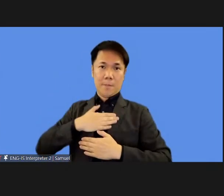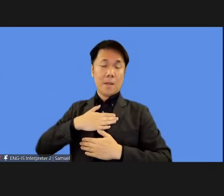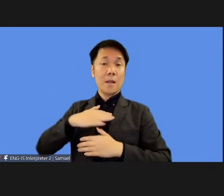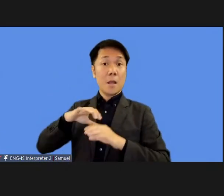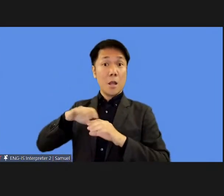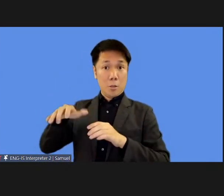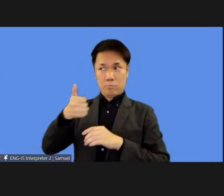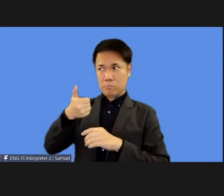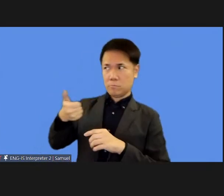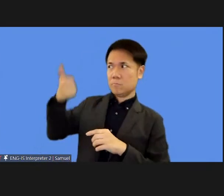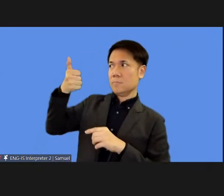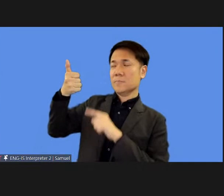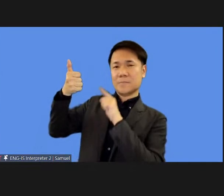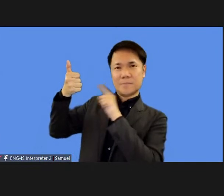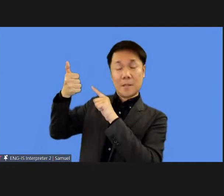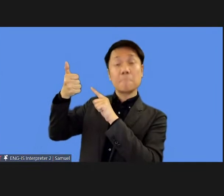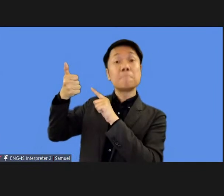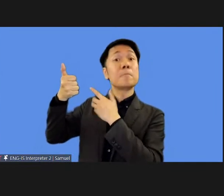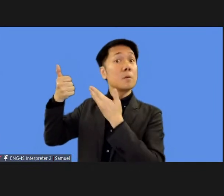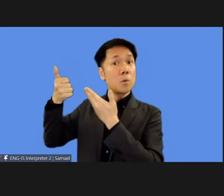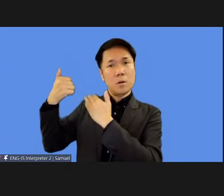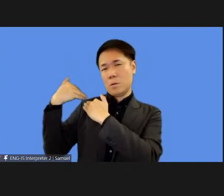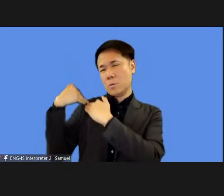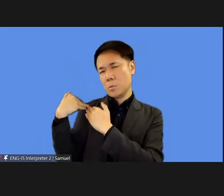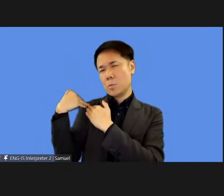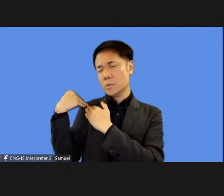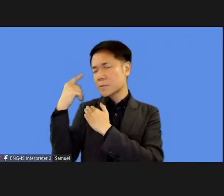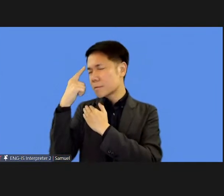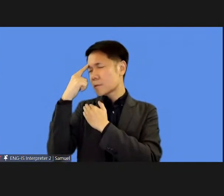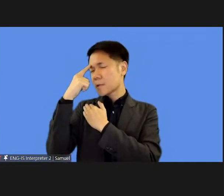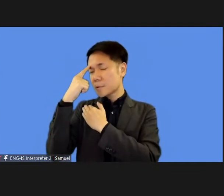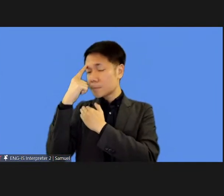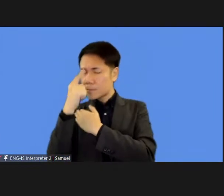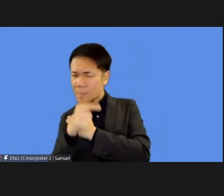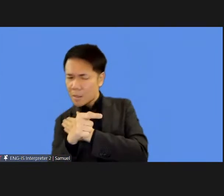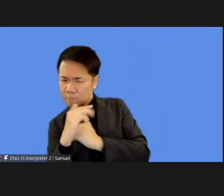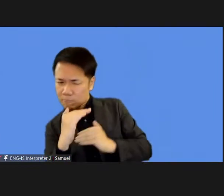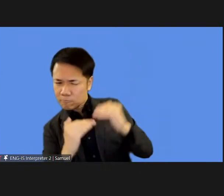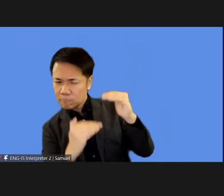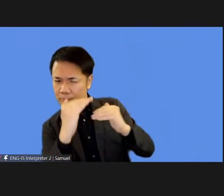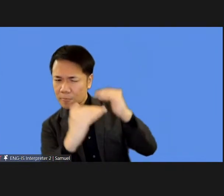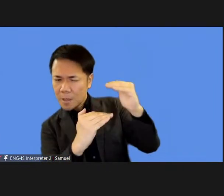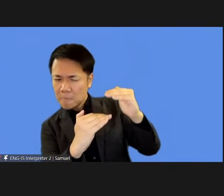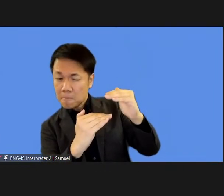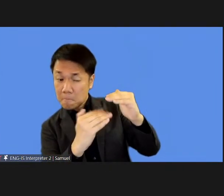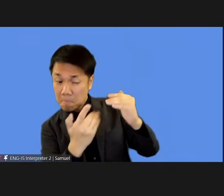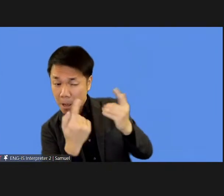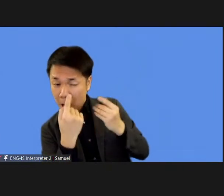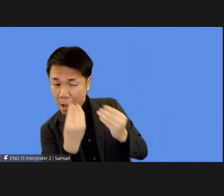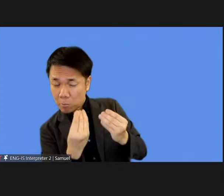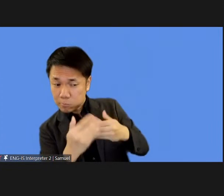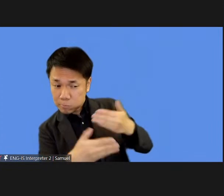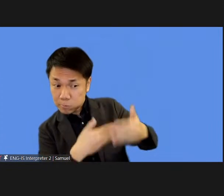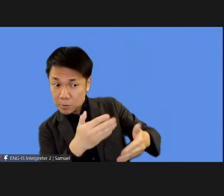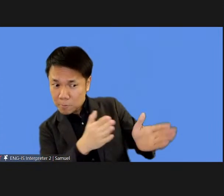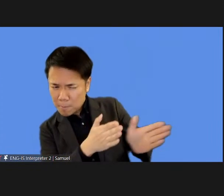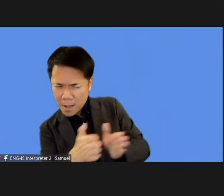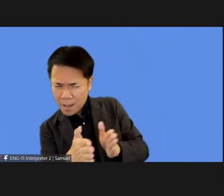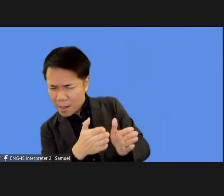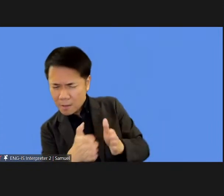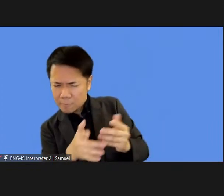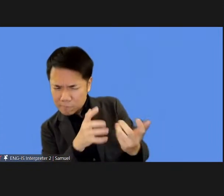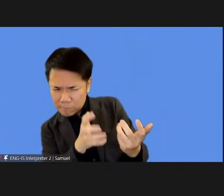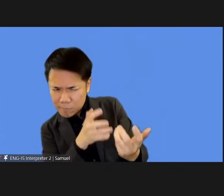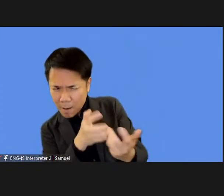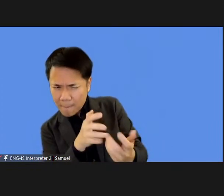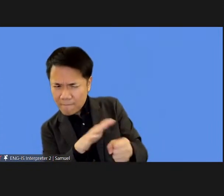advises and take decisions on development matters at the local level. I will try to conclude